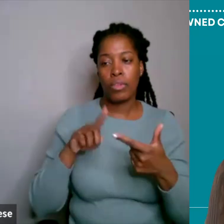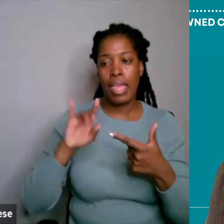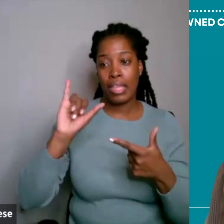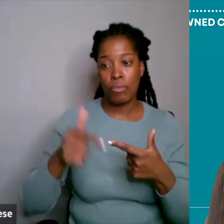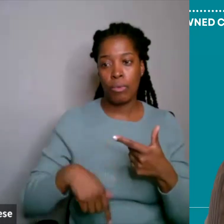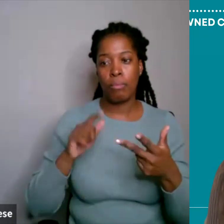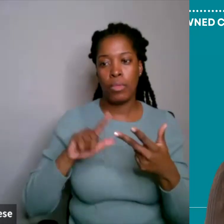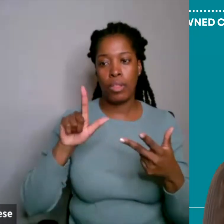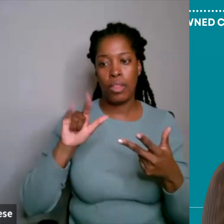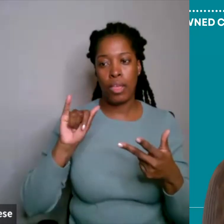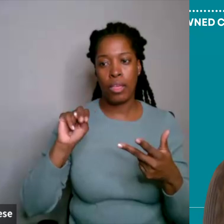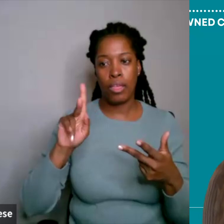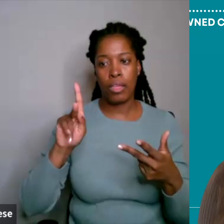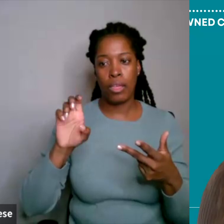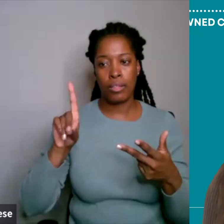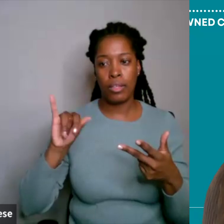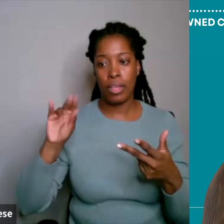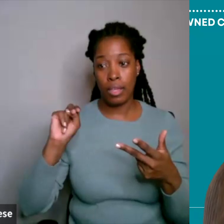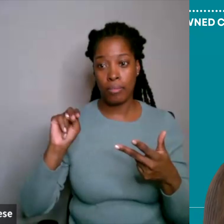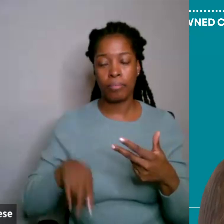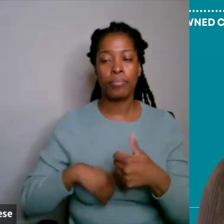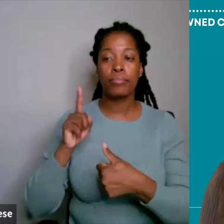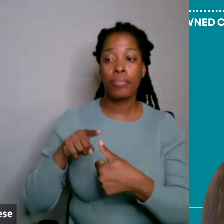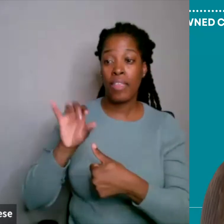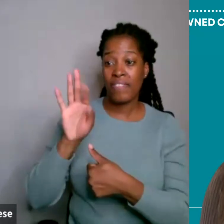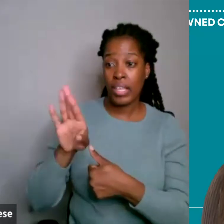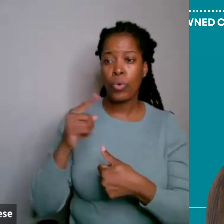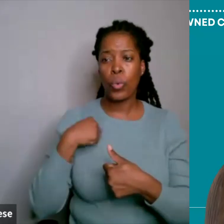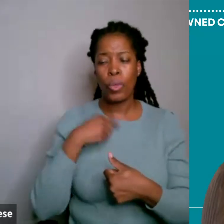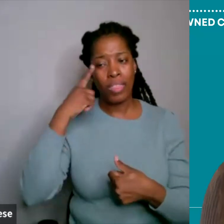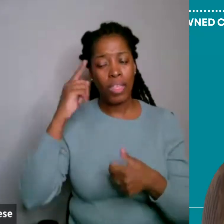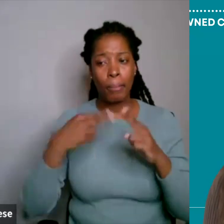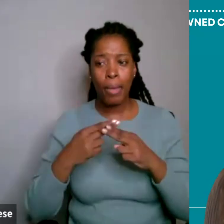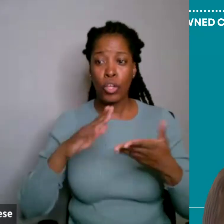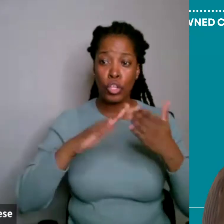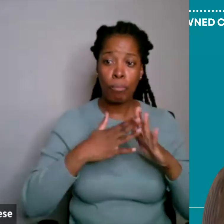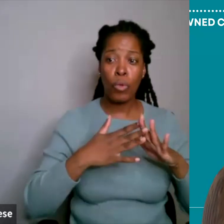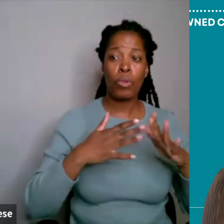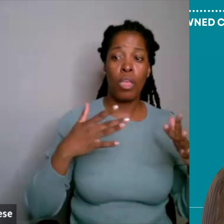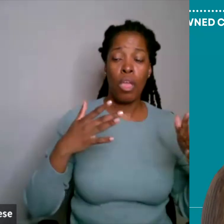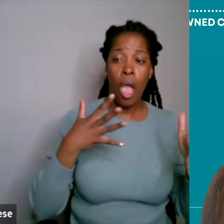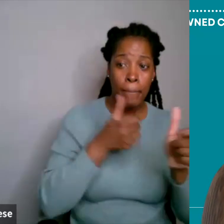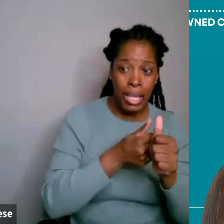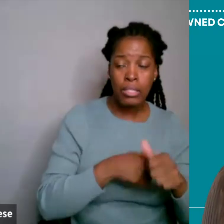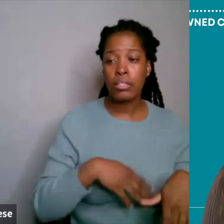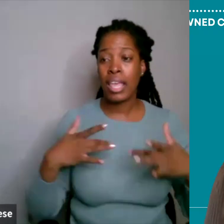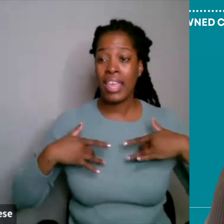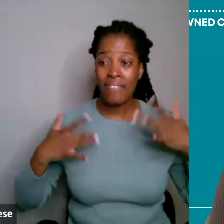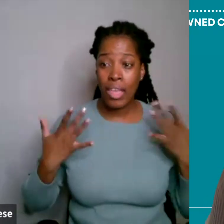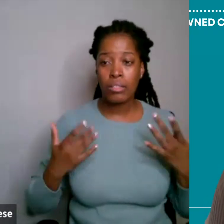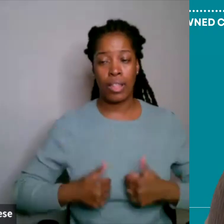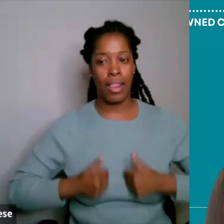and LinkedIn. For Facebook, we try to think about community updates, events, and live streams.